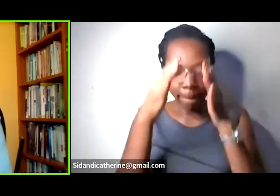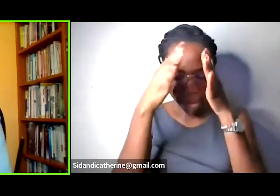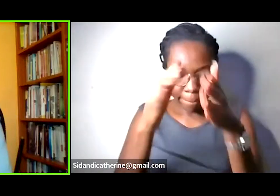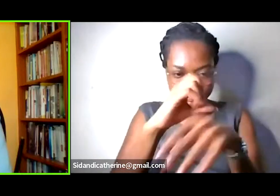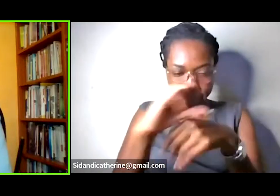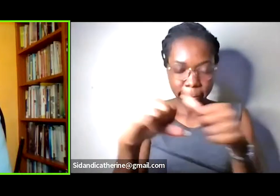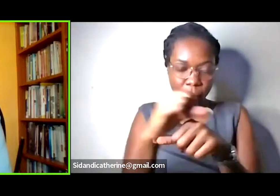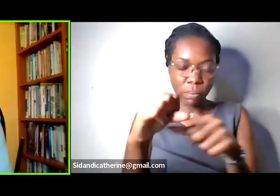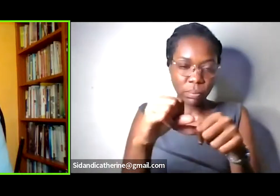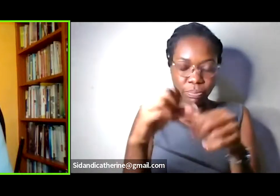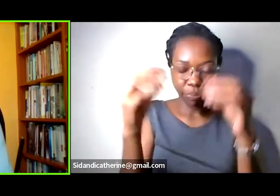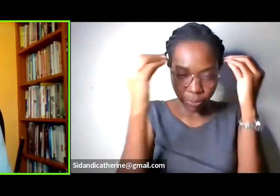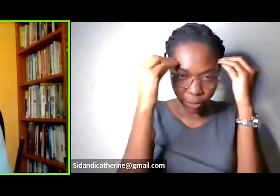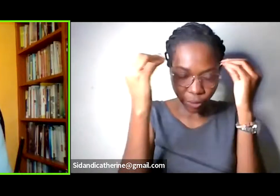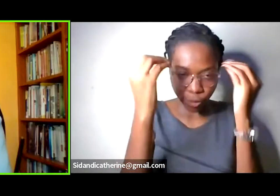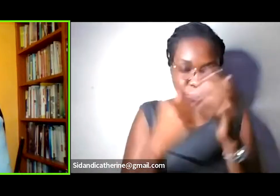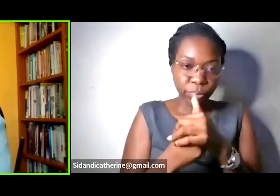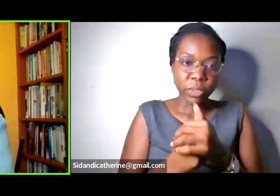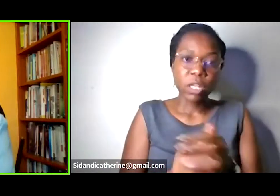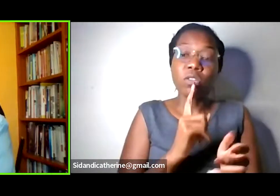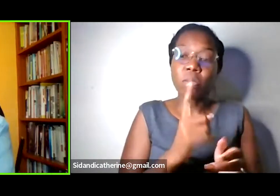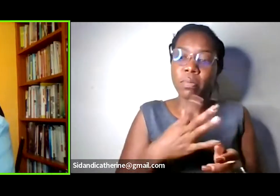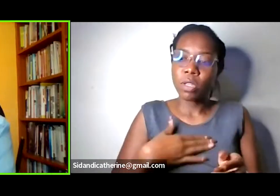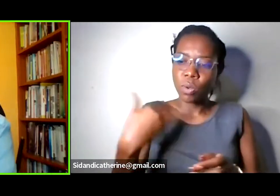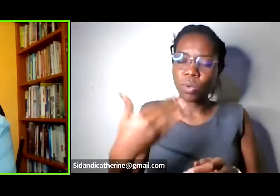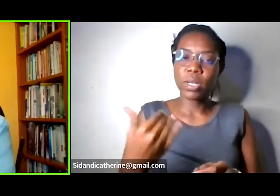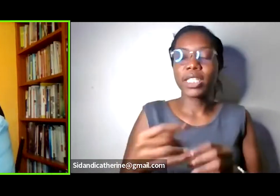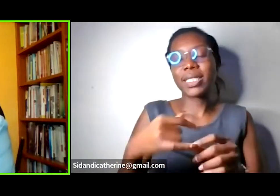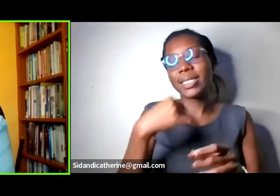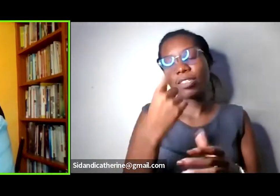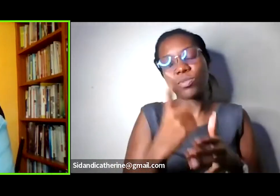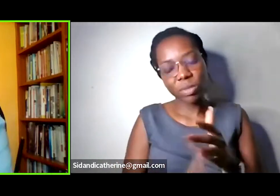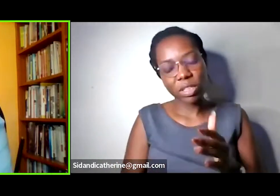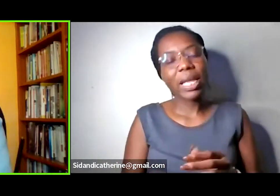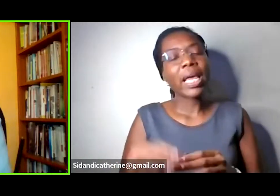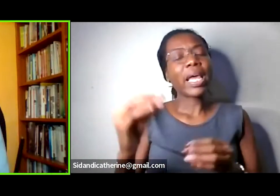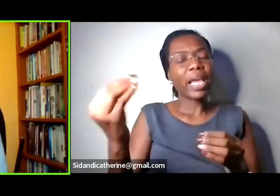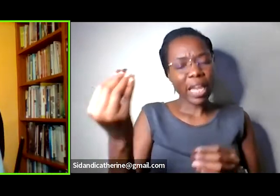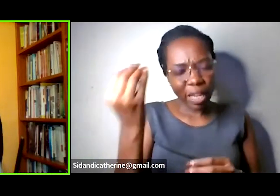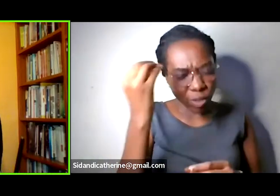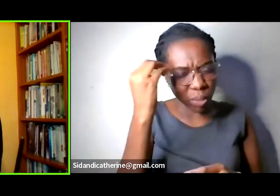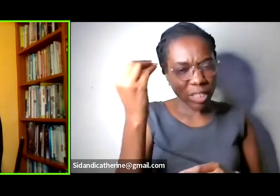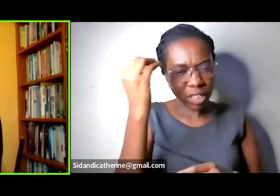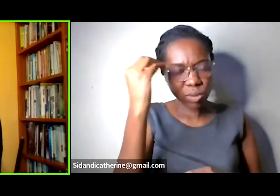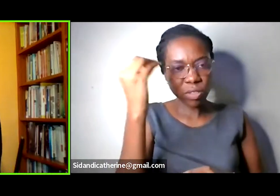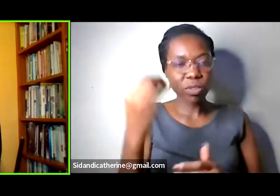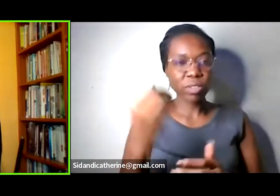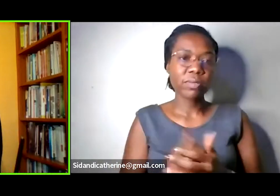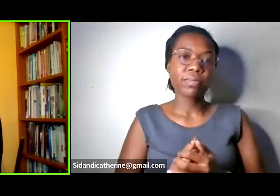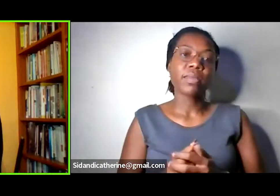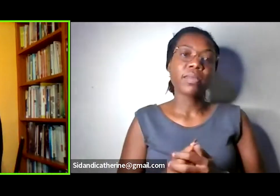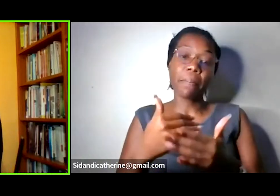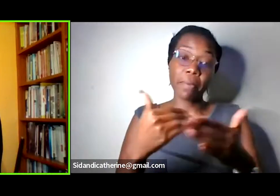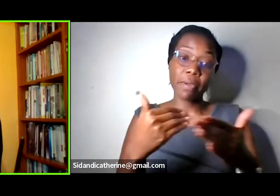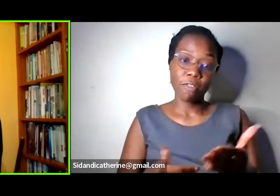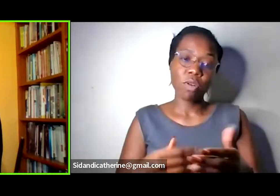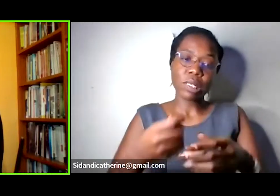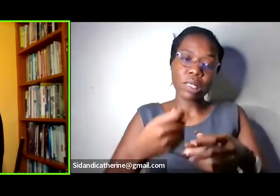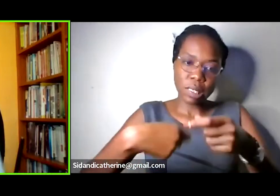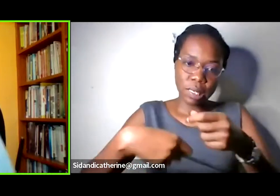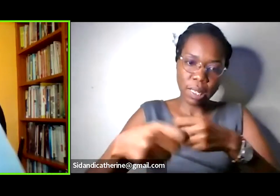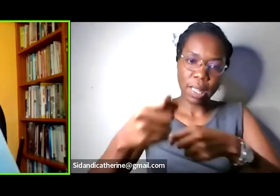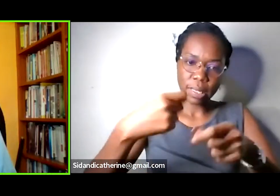me. So you have to do something that is educational. And for me, one of my biggest breakthroughs,